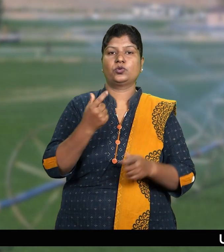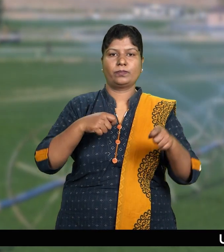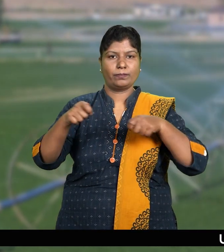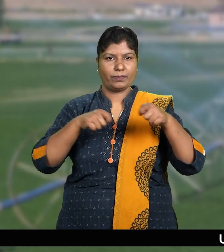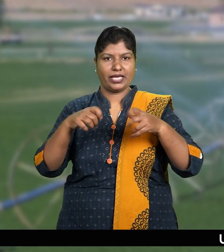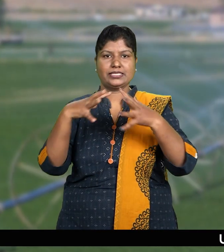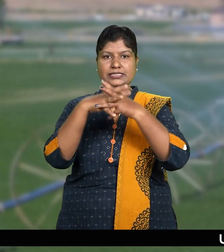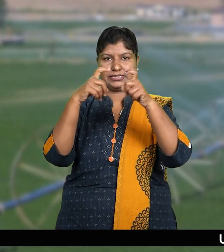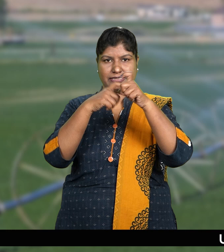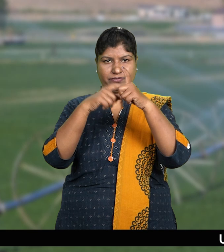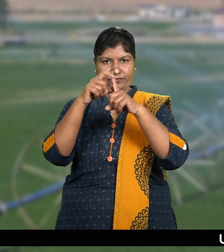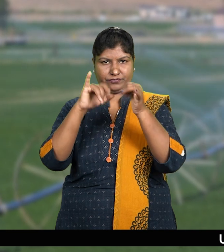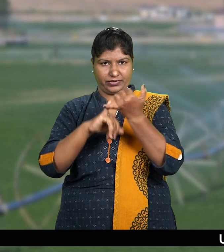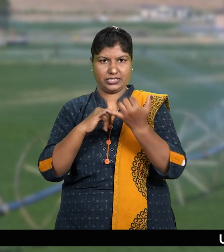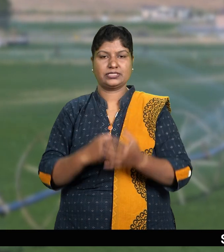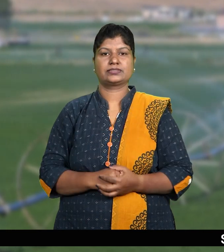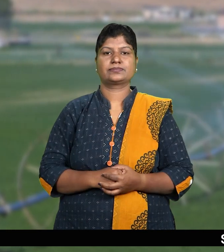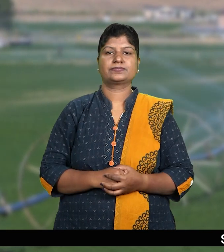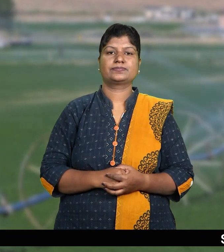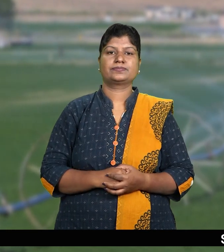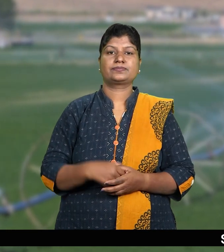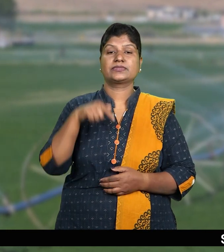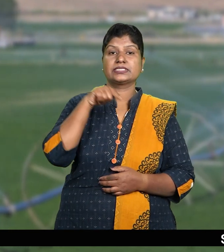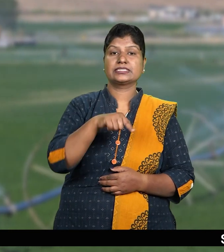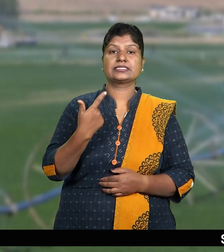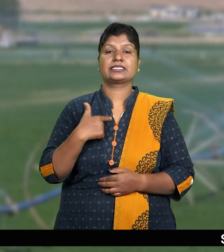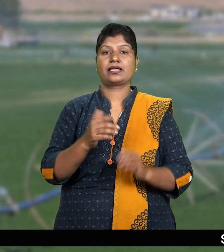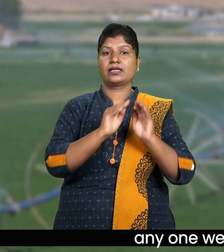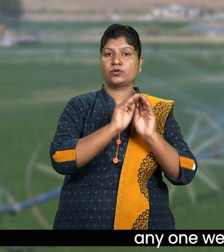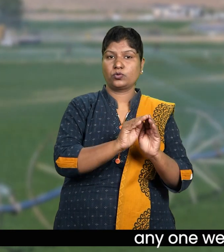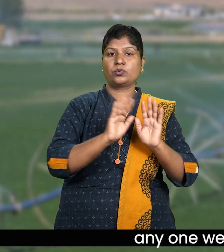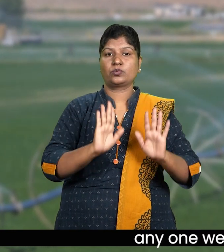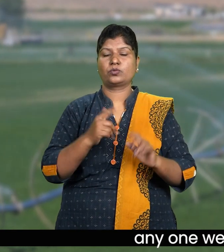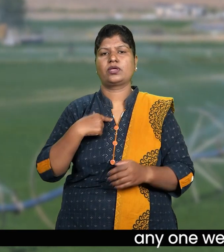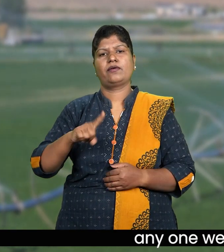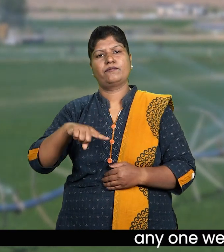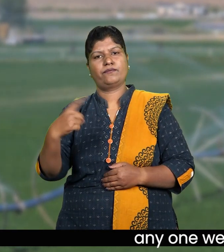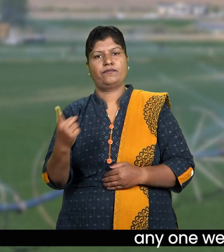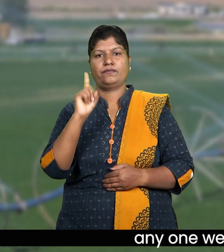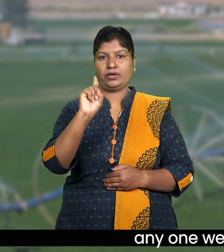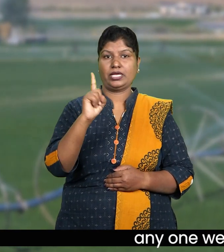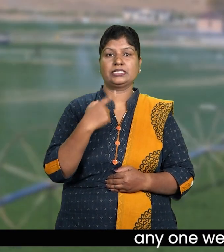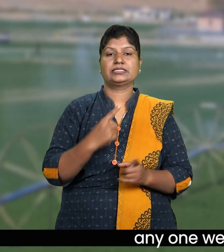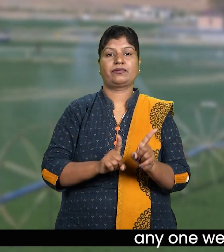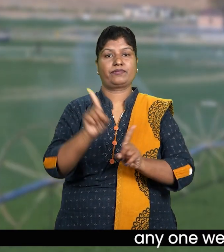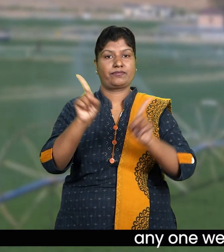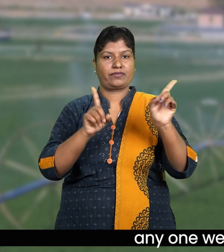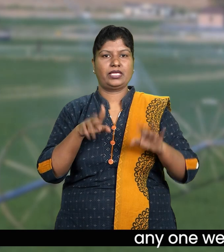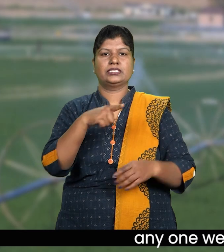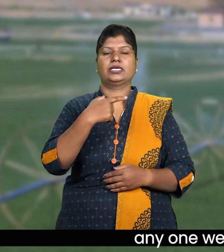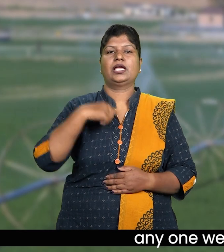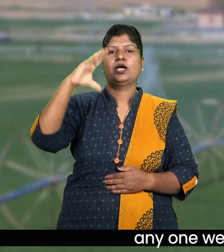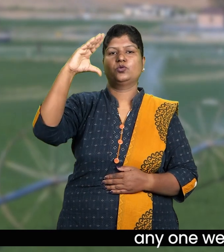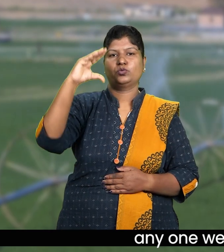manage weeds so that the reliance on any one weed control technique is